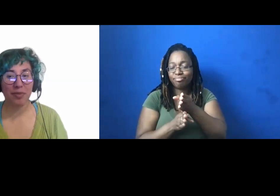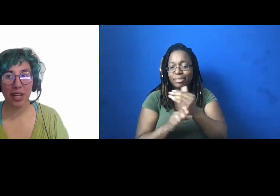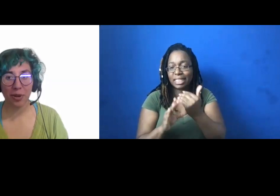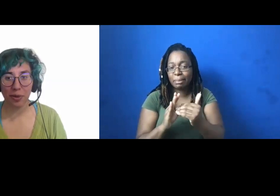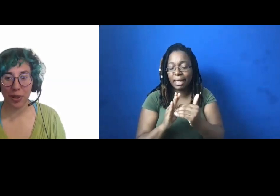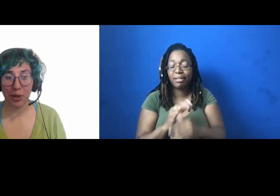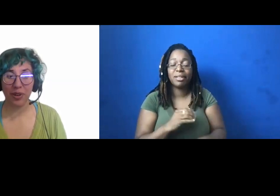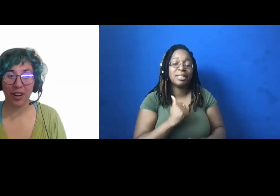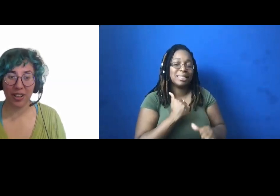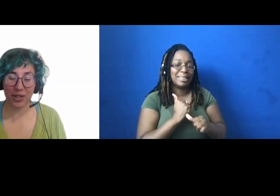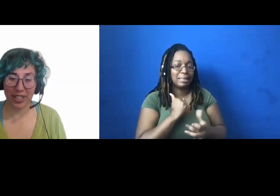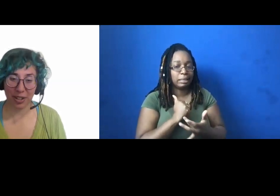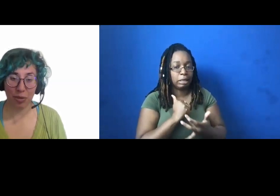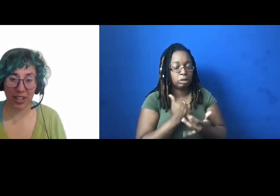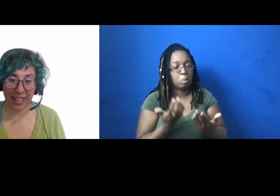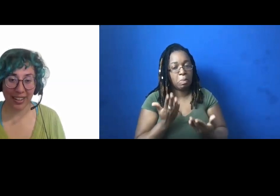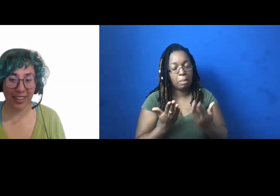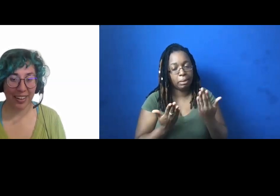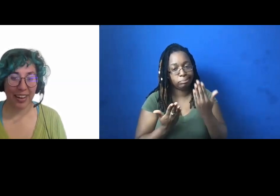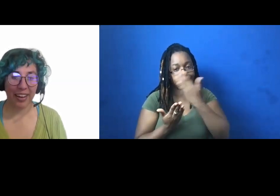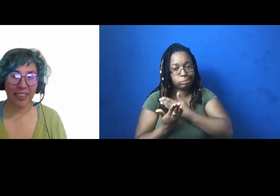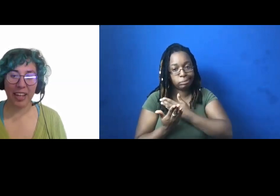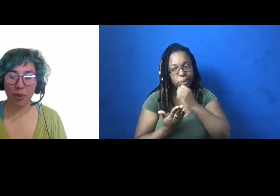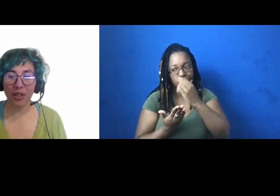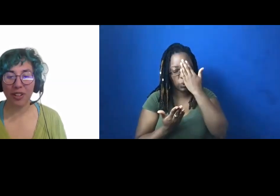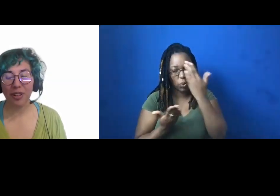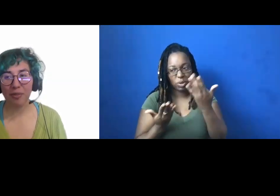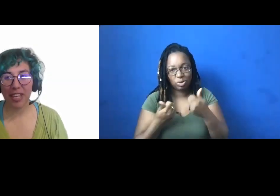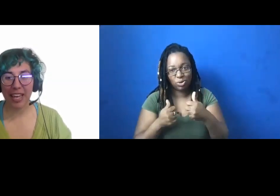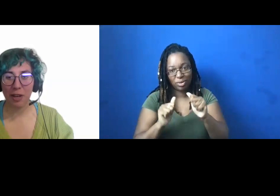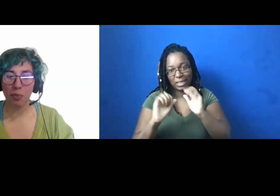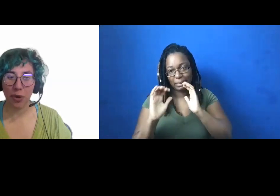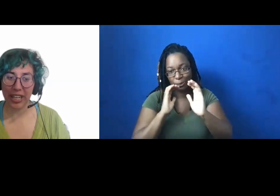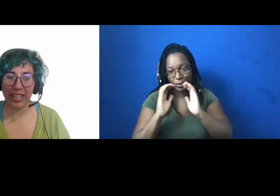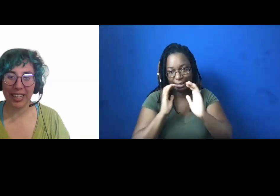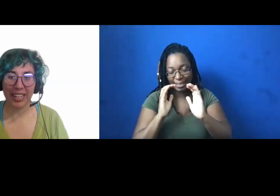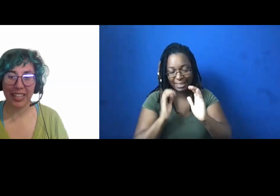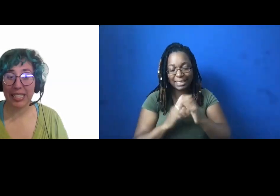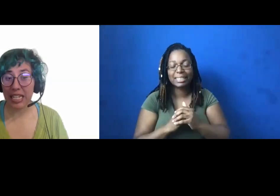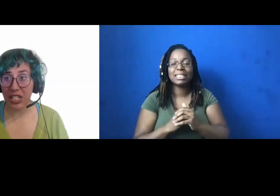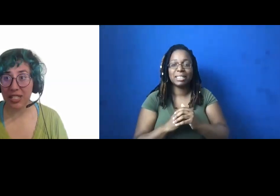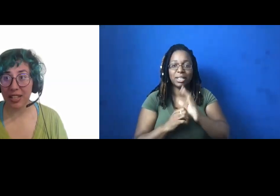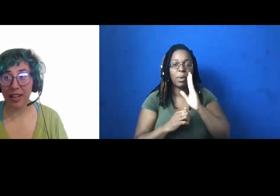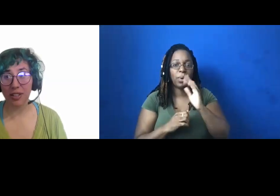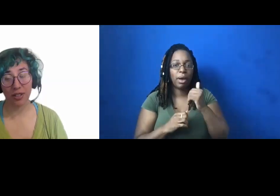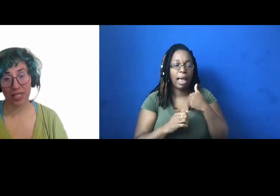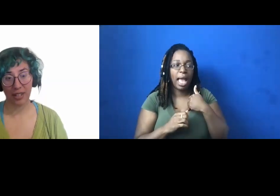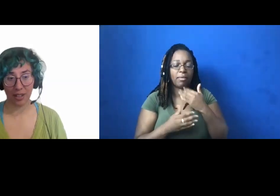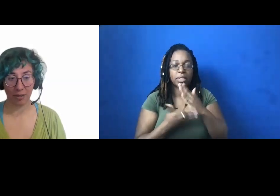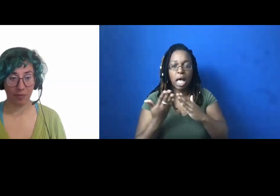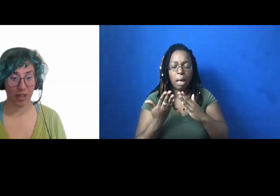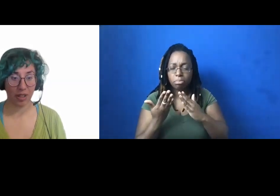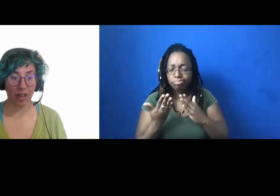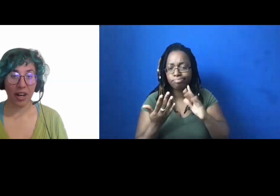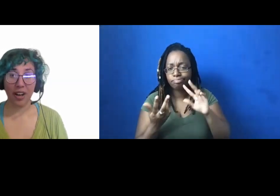to convey what you are trying to communicate, and there will be a break in intentions and